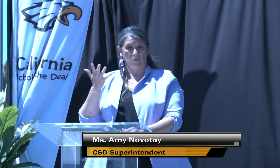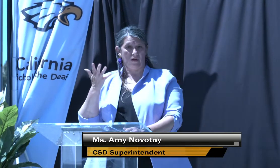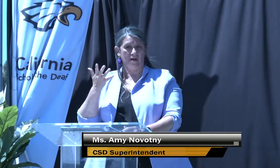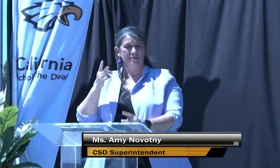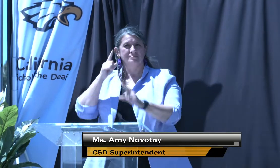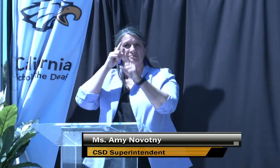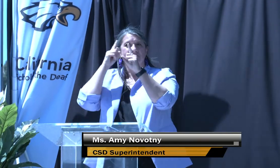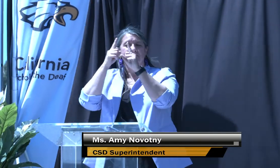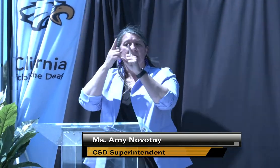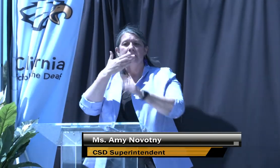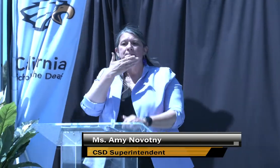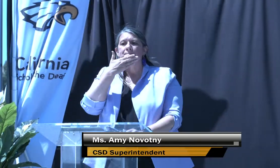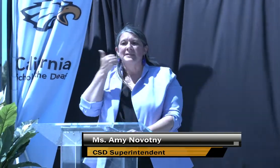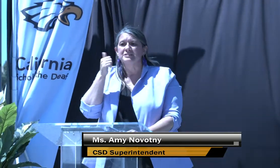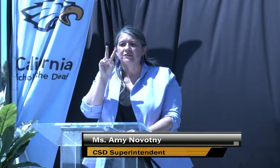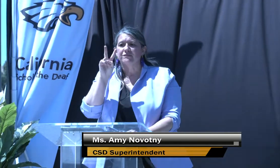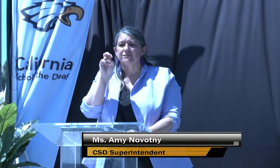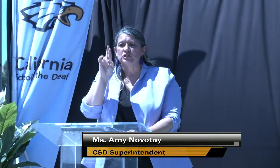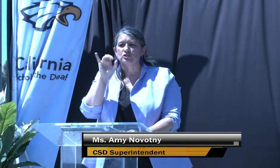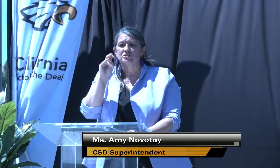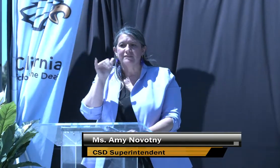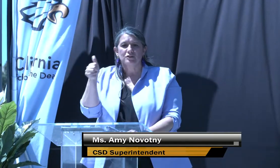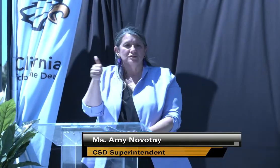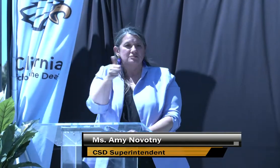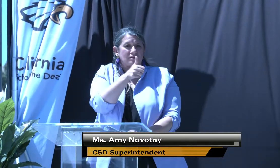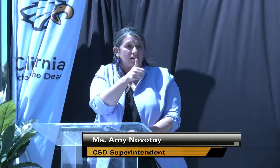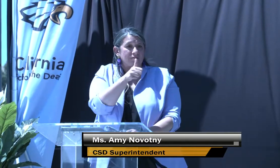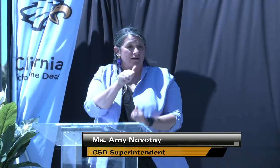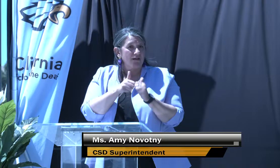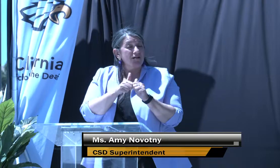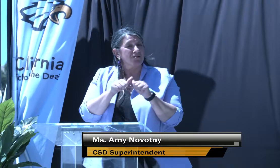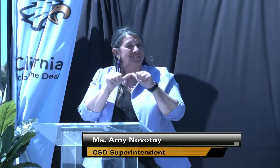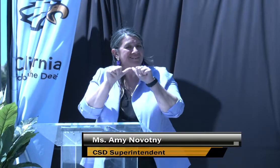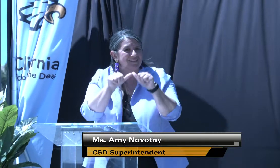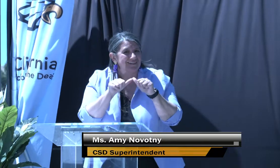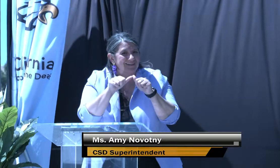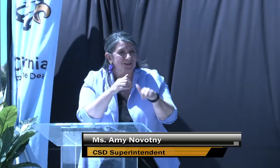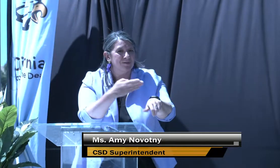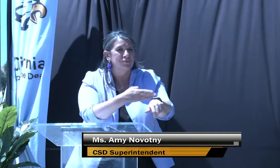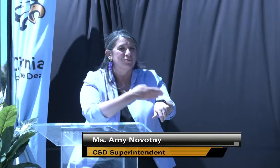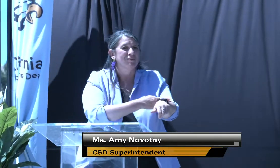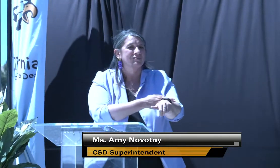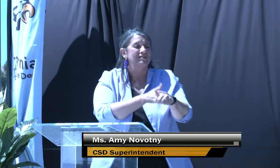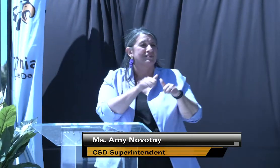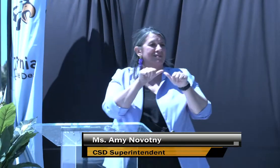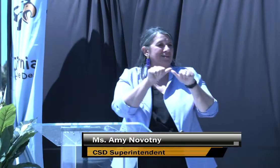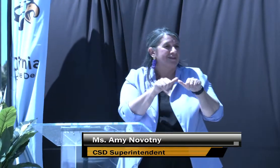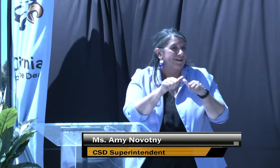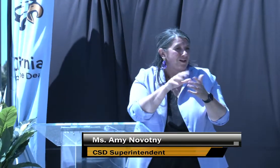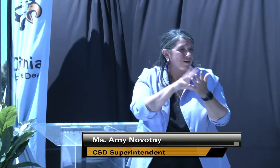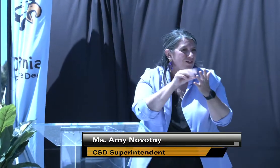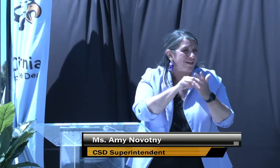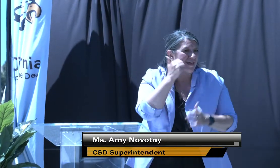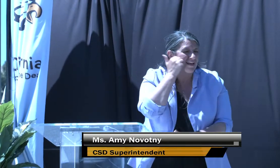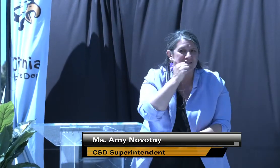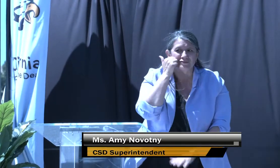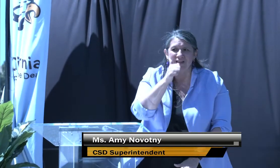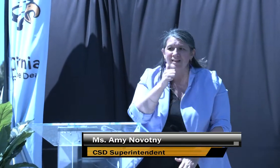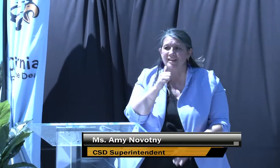Going forward, you will want to be the best version of yourself, continuing to improve